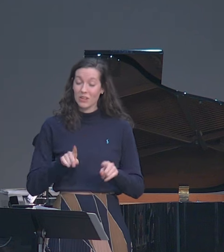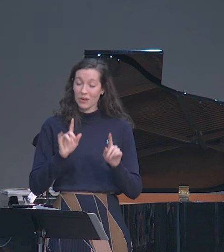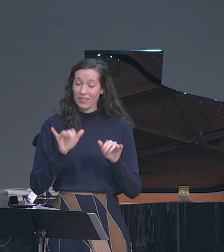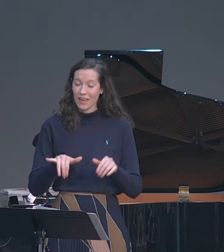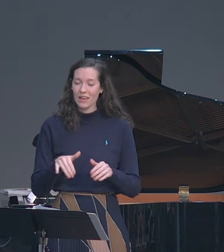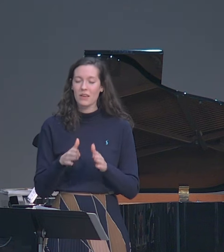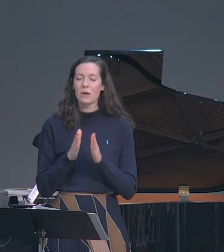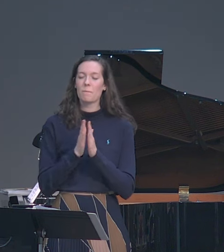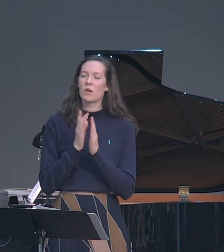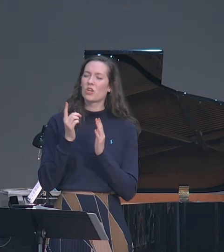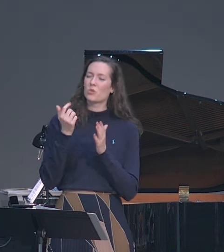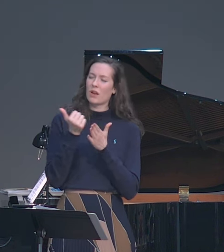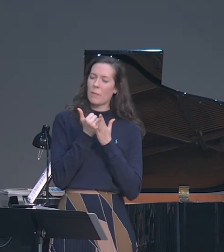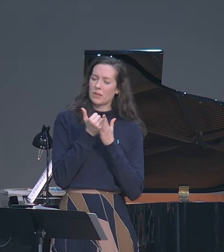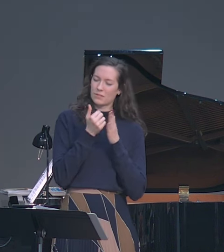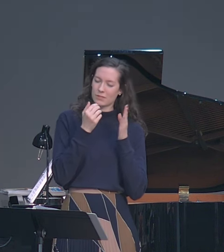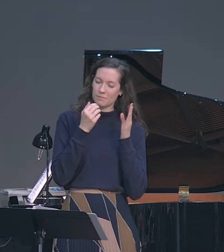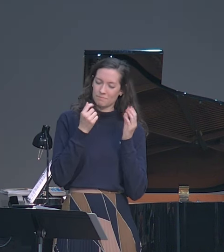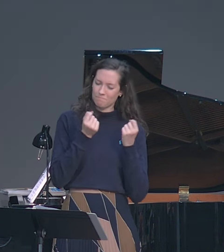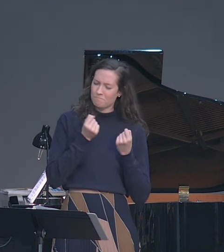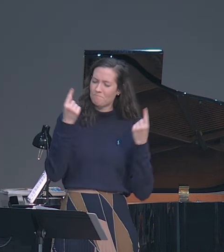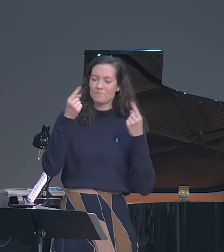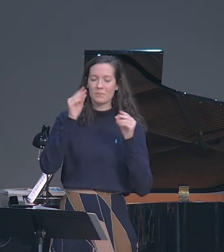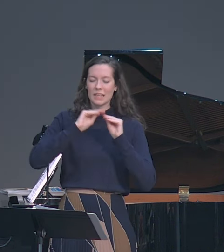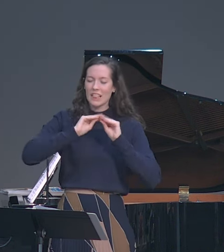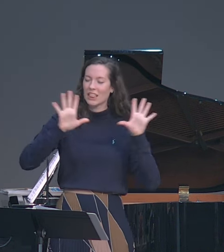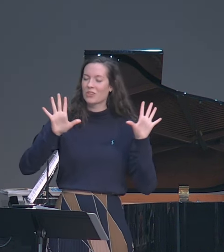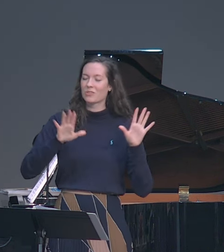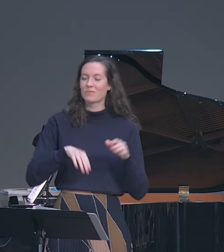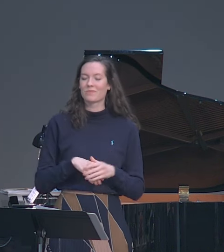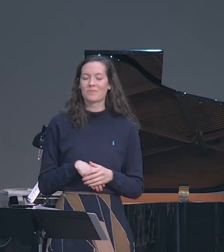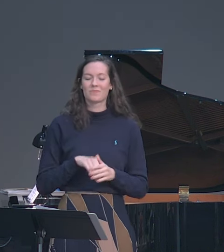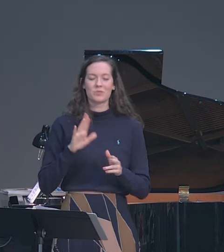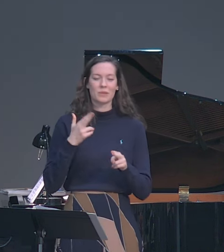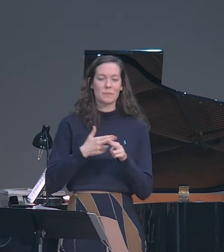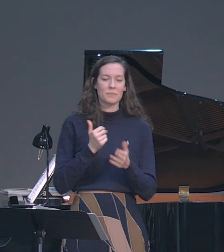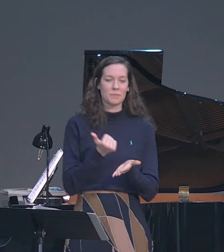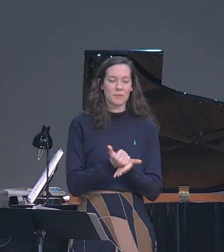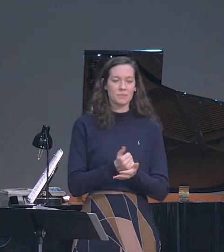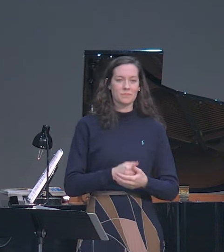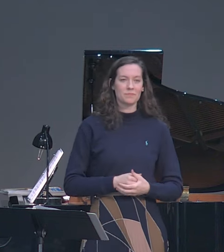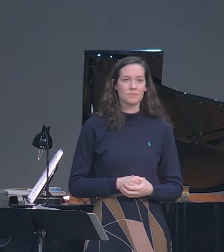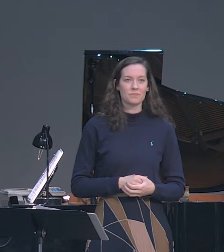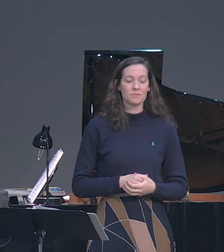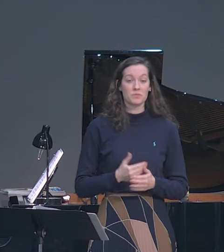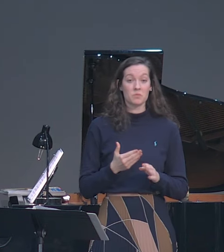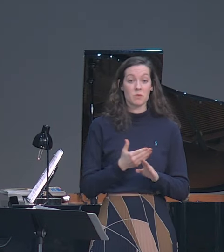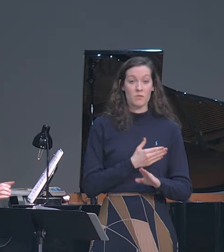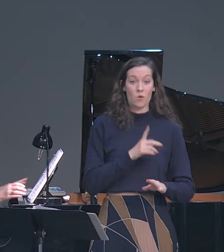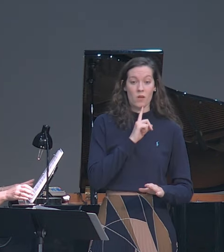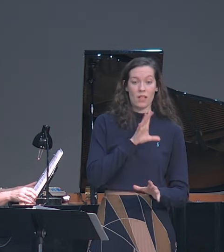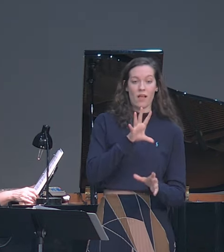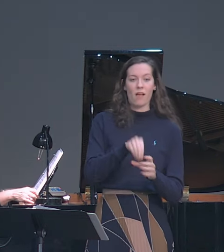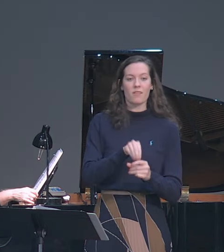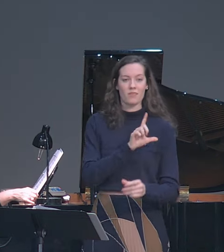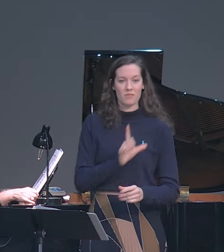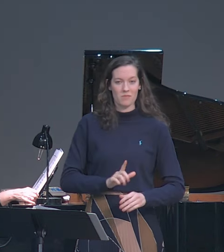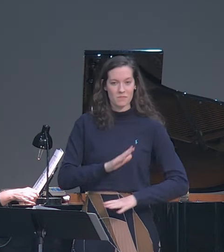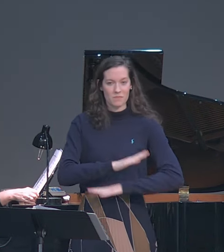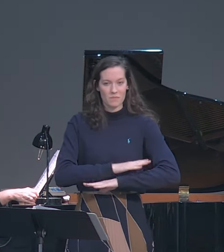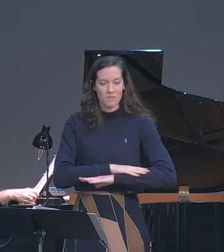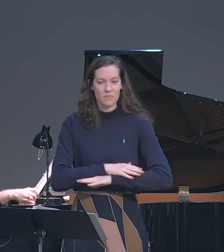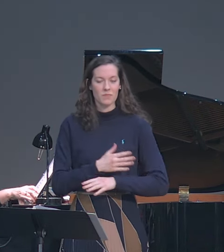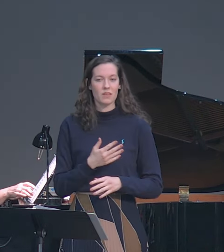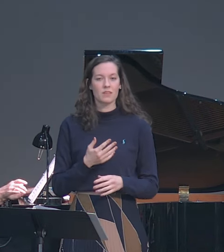into sharper focus for us? We pray in Christ's name. Amen. Well, before we participate in communion together, I want to just